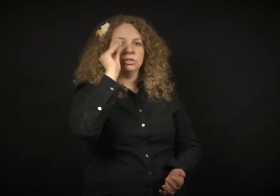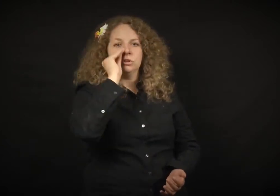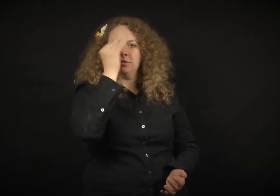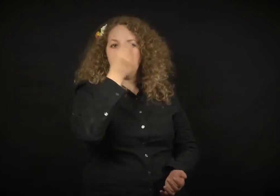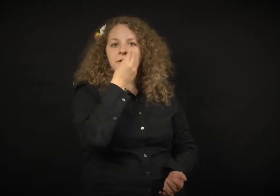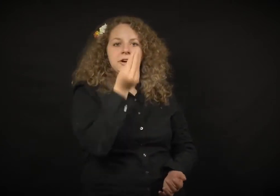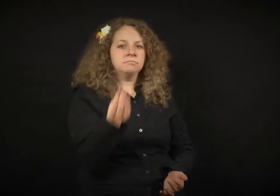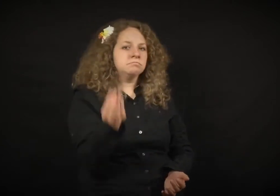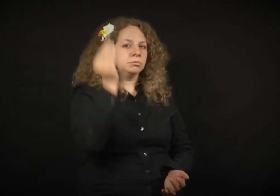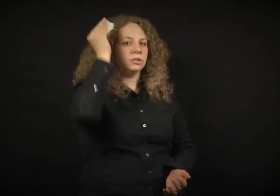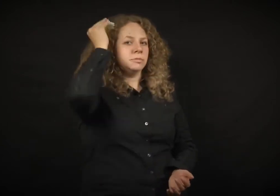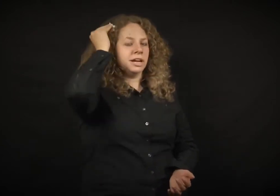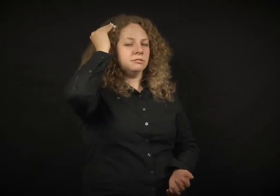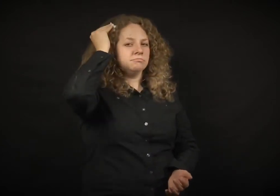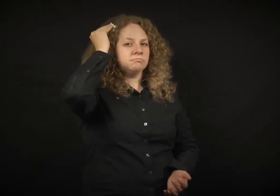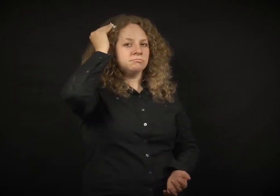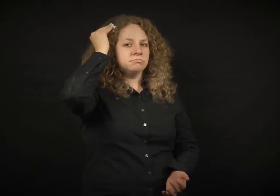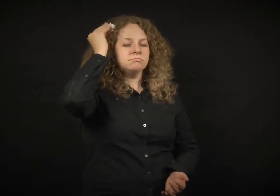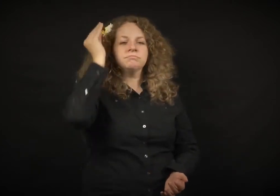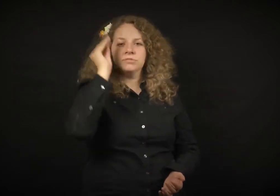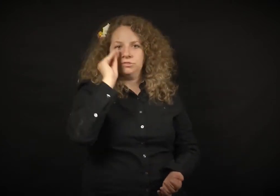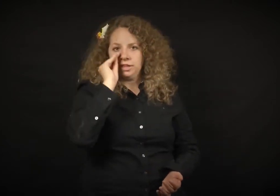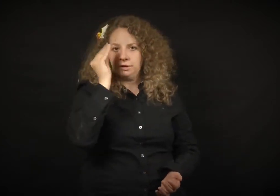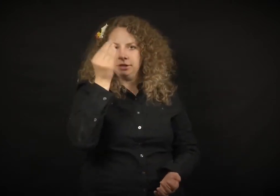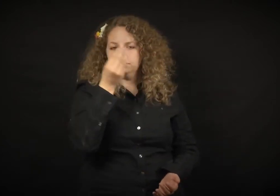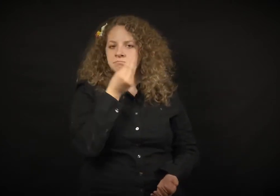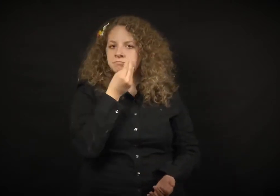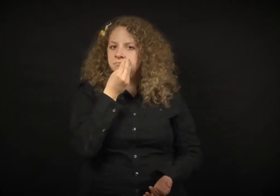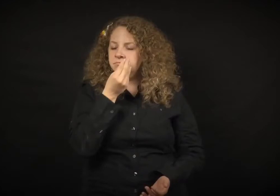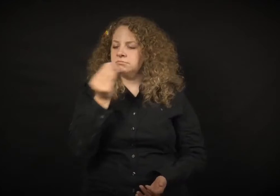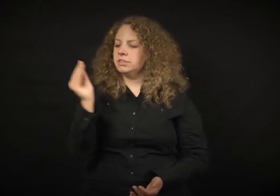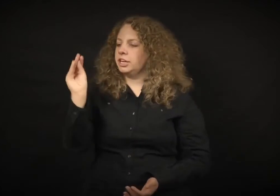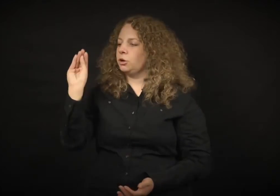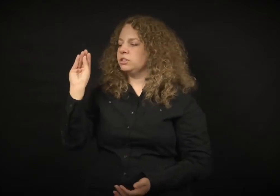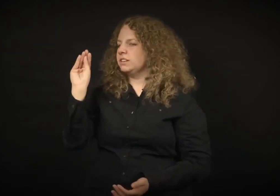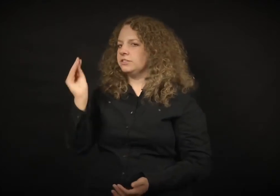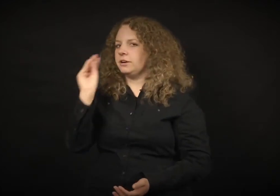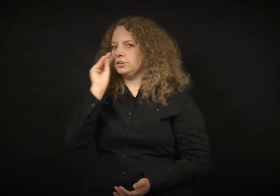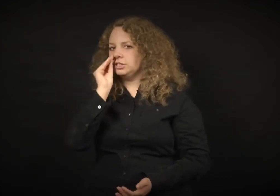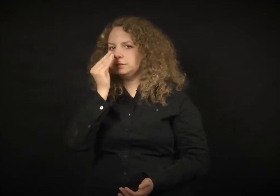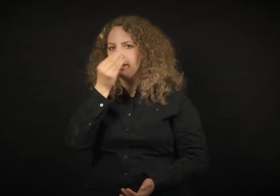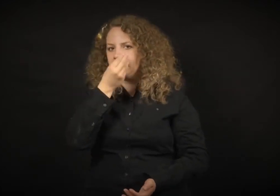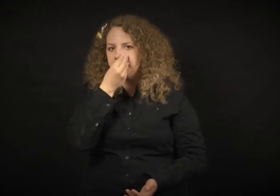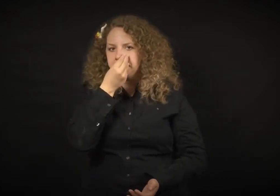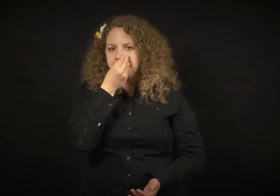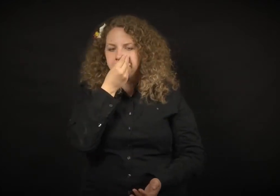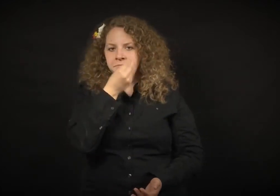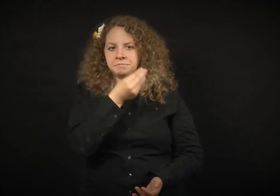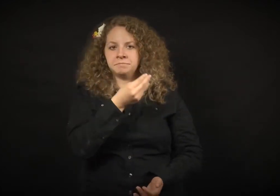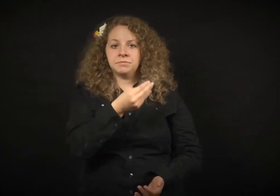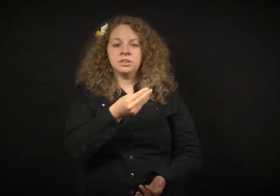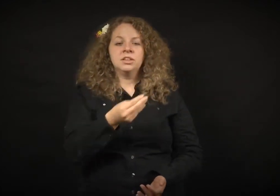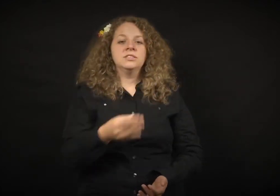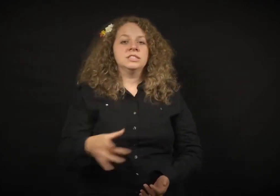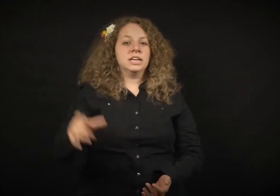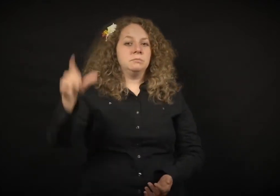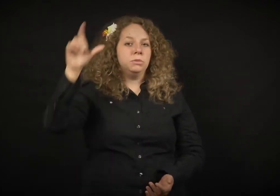so flower, put in my hair, flower. Like you're holding a flower and you're smelling it. The sign